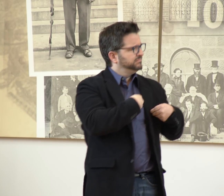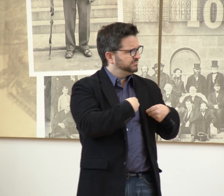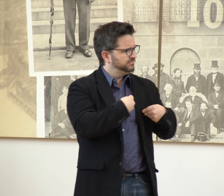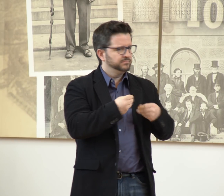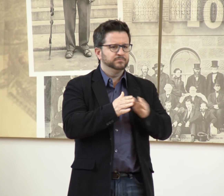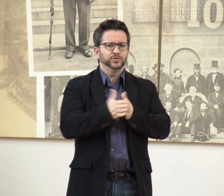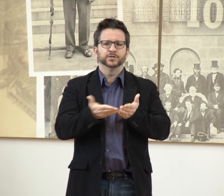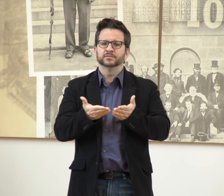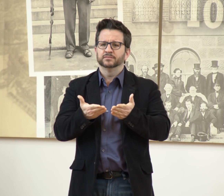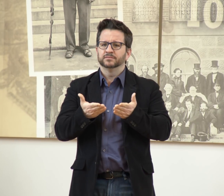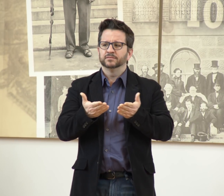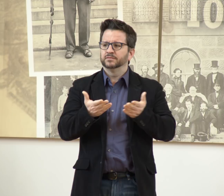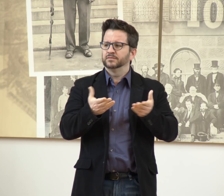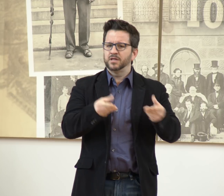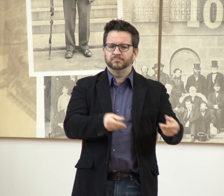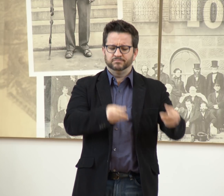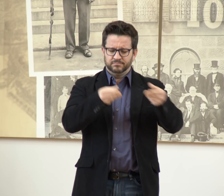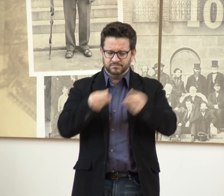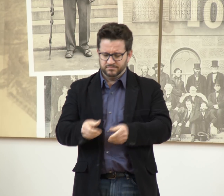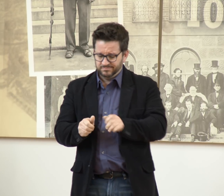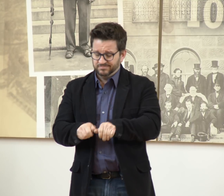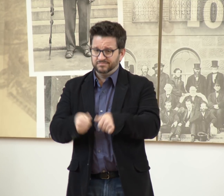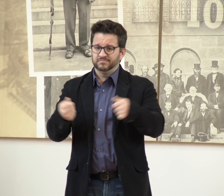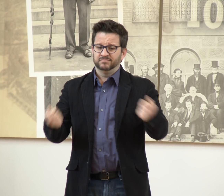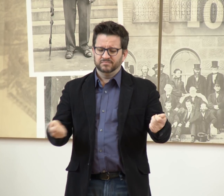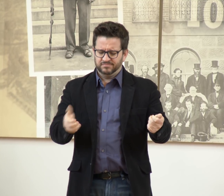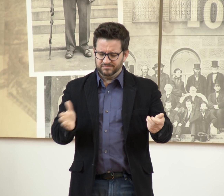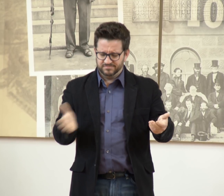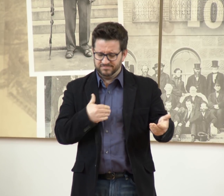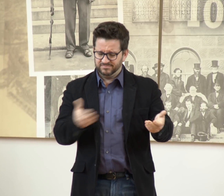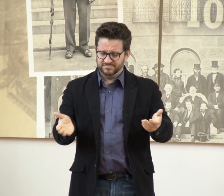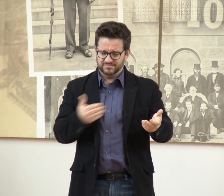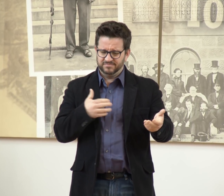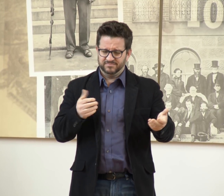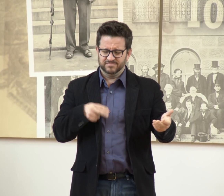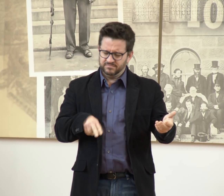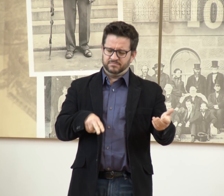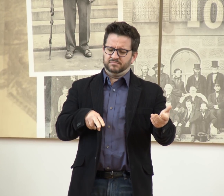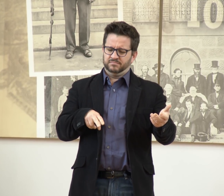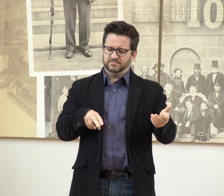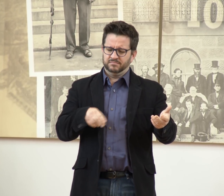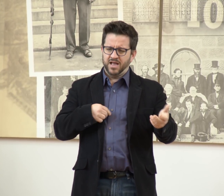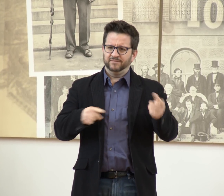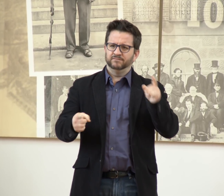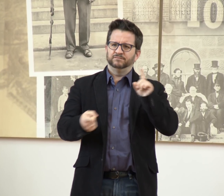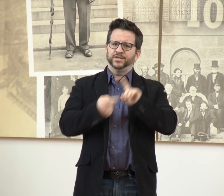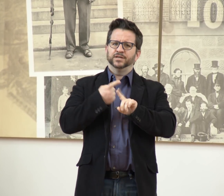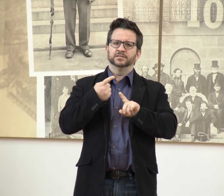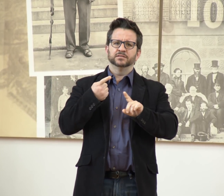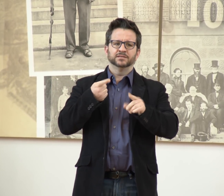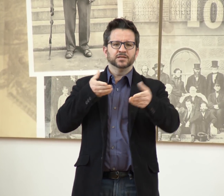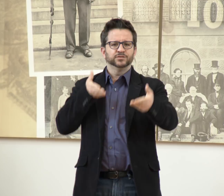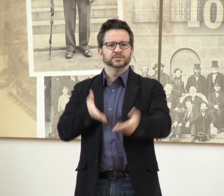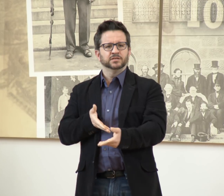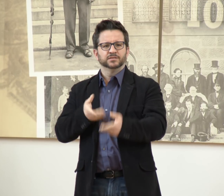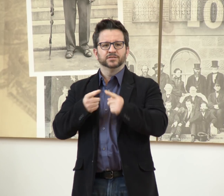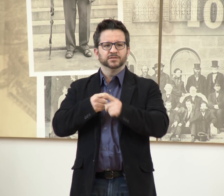I remember my father giving me a book. When he handed me this book, I started poring over it, and I saw in there